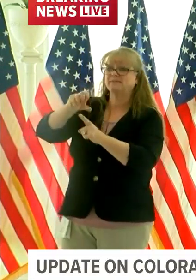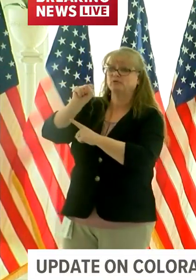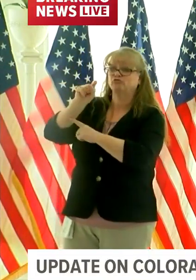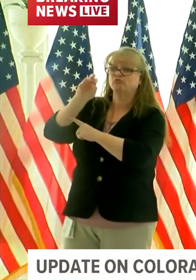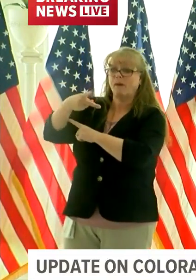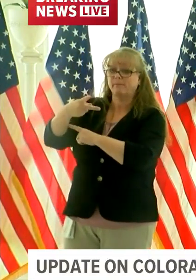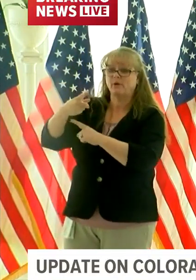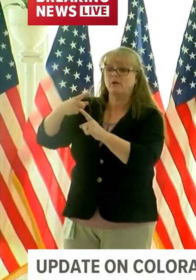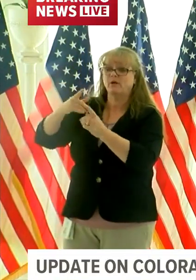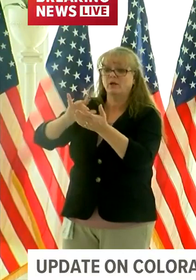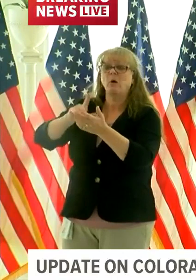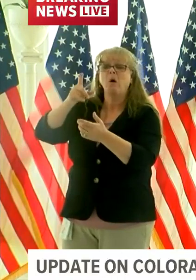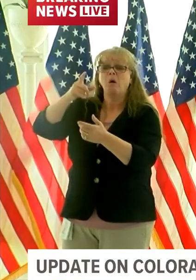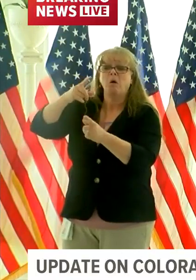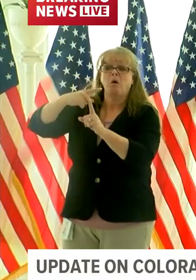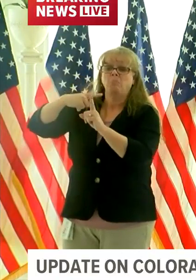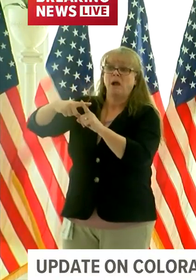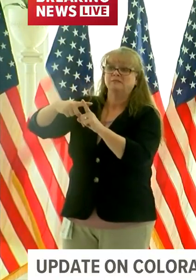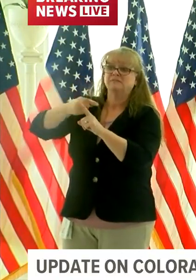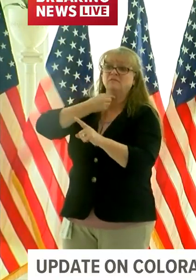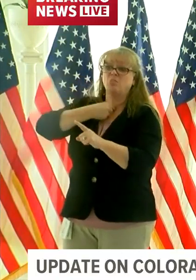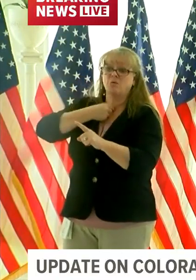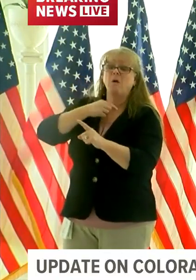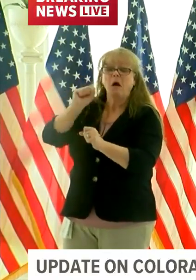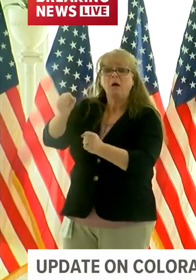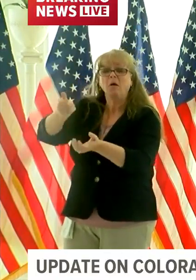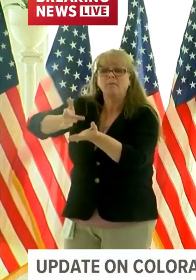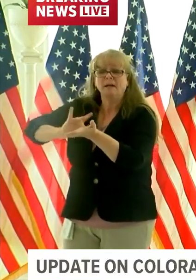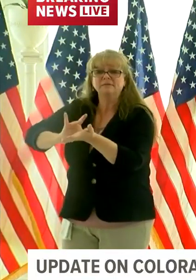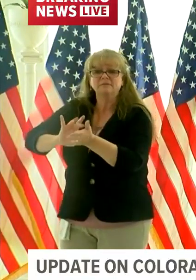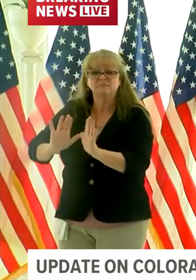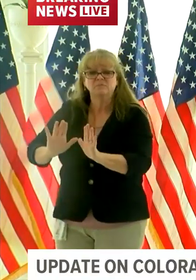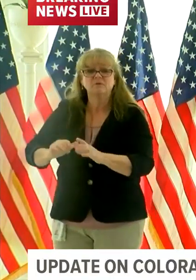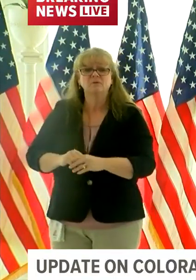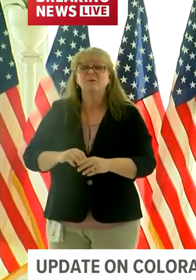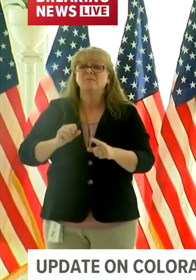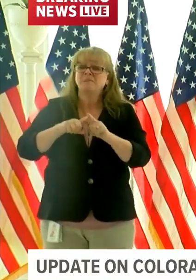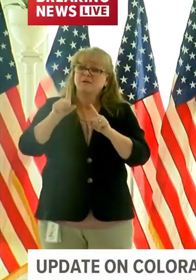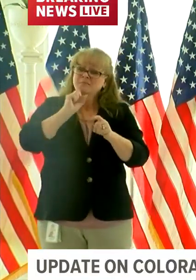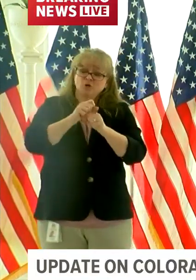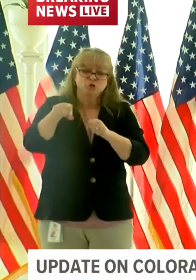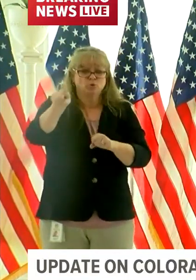it's best to isolate yourself and stay at home to avoid others contracting whatever you have.